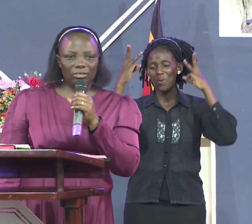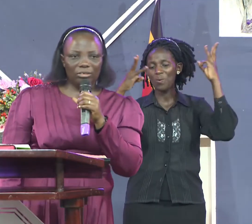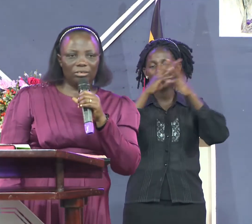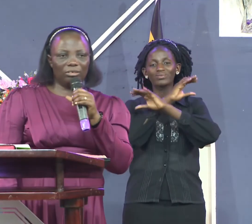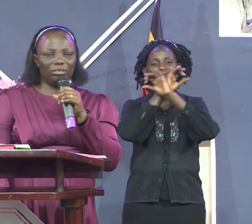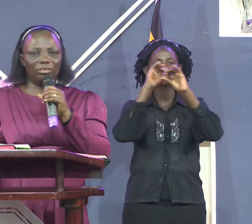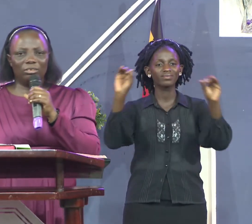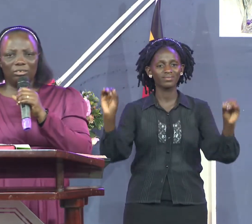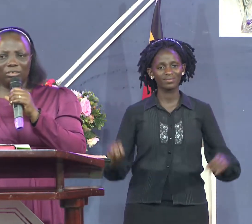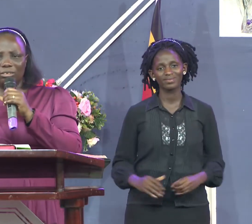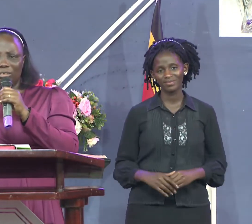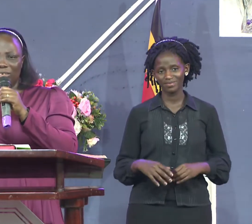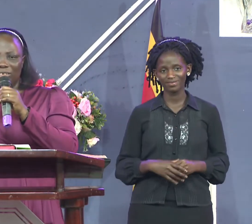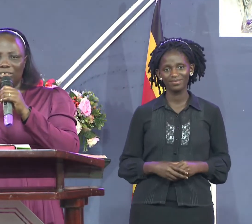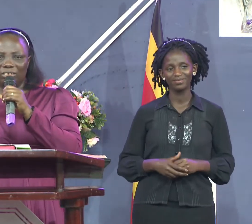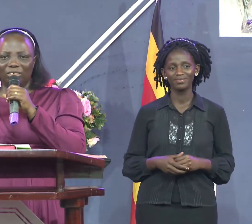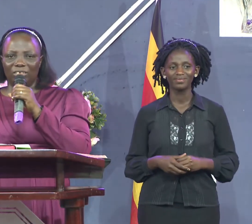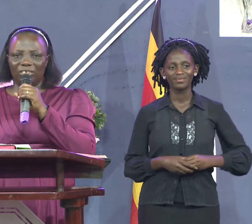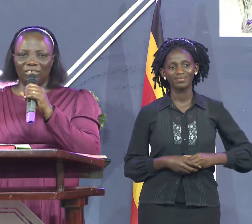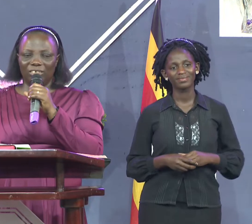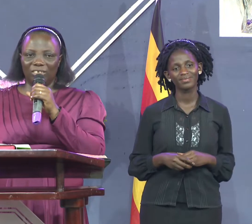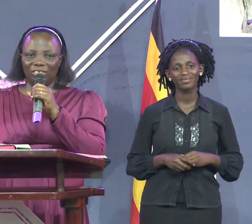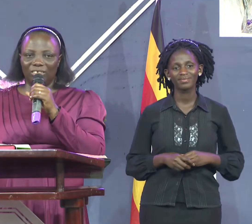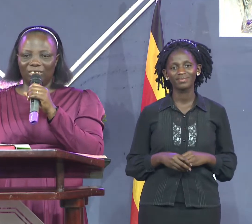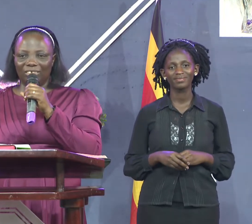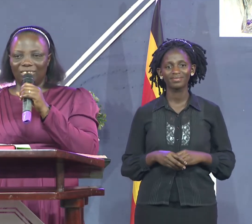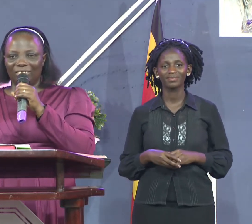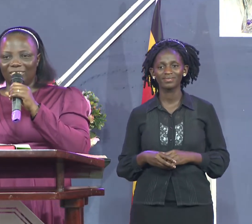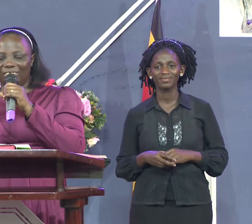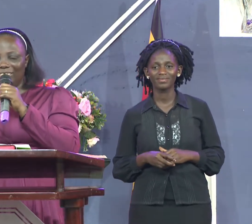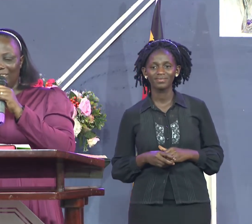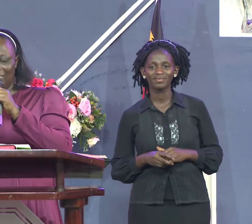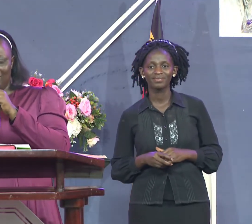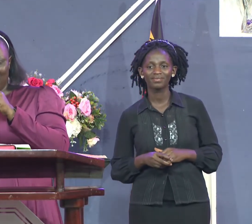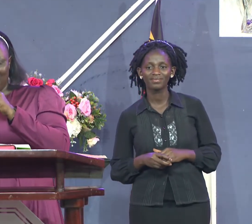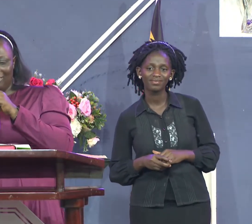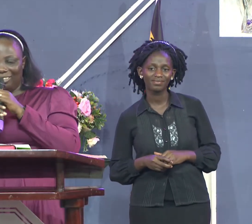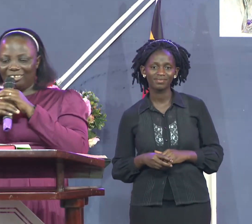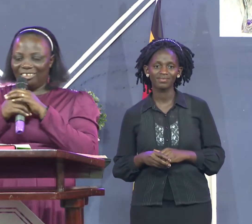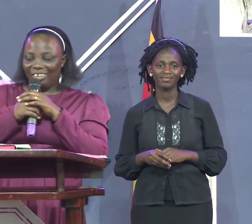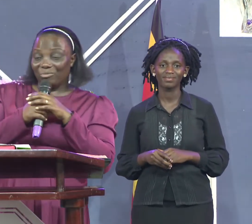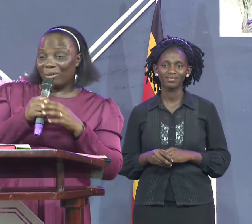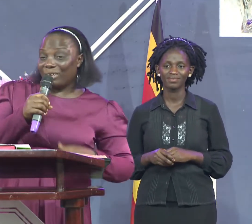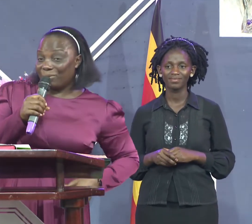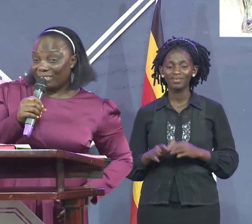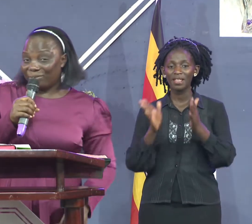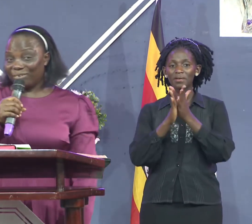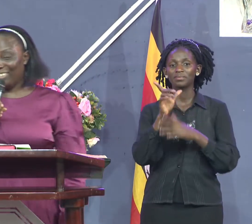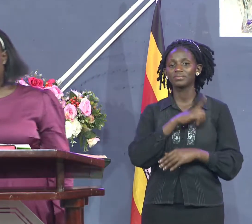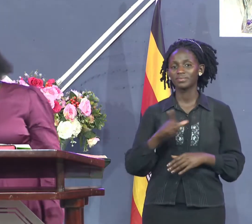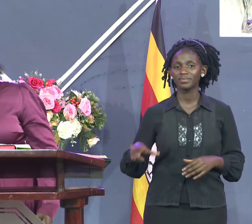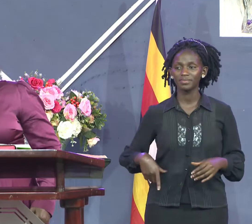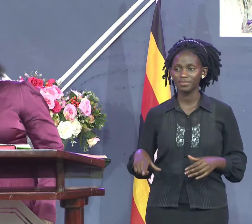scared of whatever you do. Whether you beat me, you imprison me, whatever thing you would do, I would be less concerned. Kama